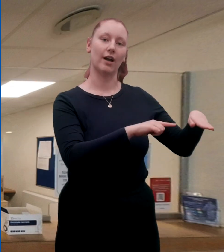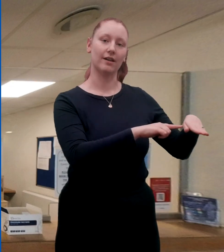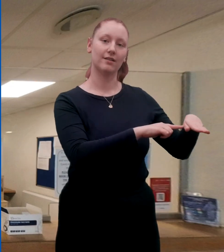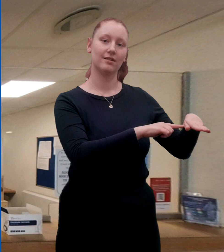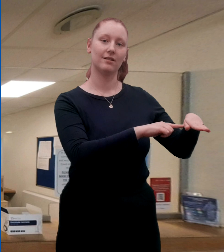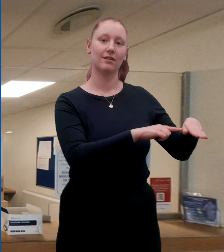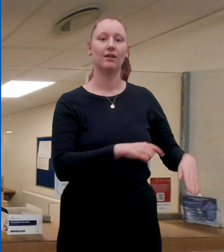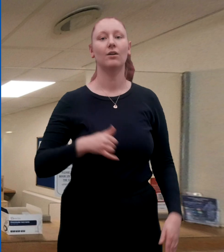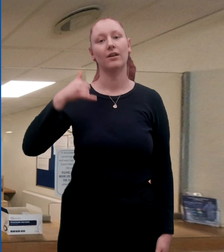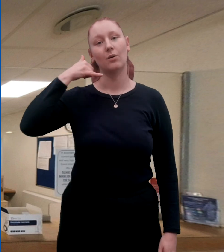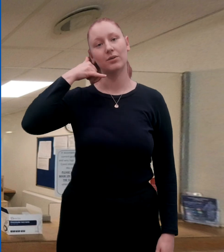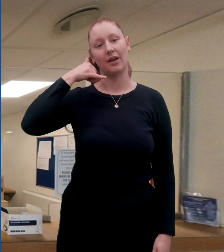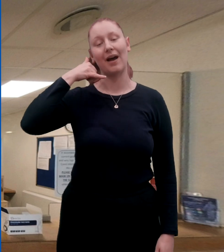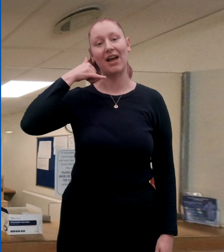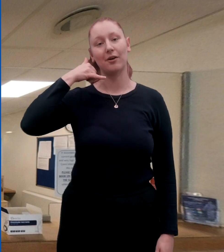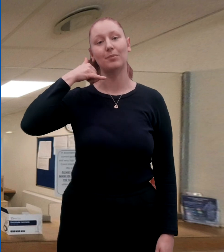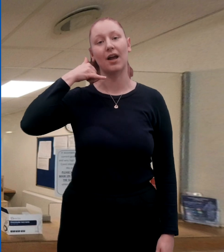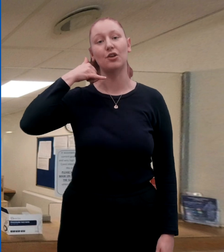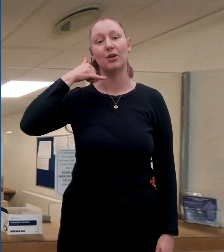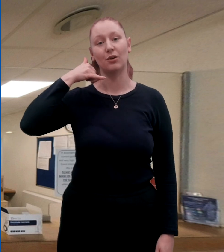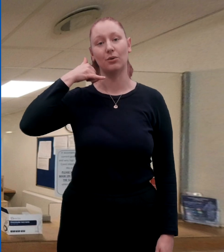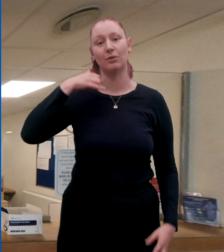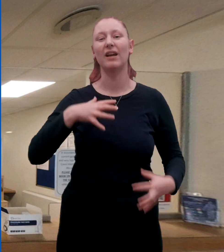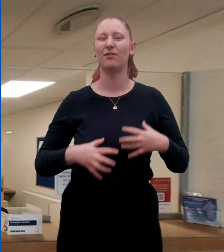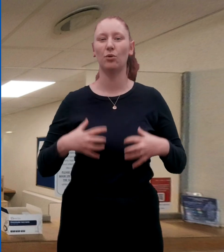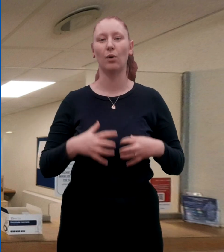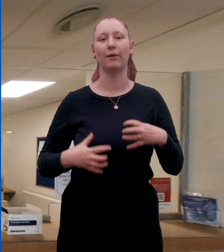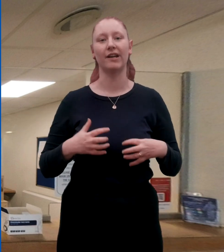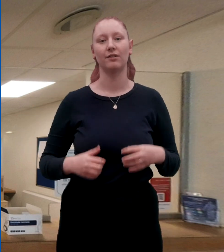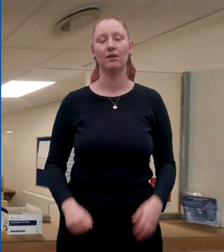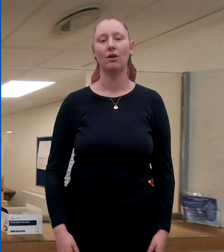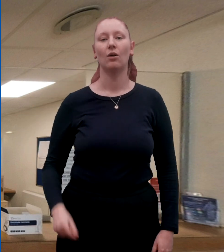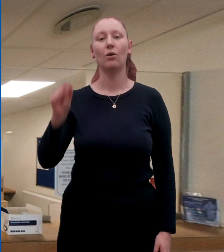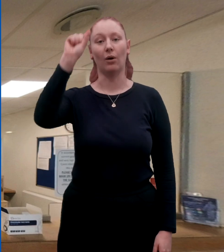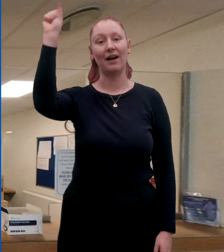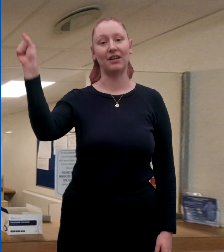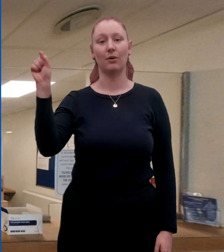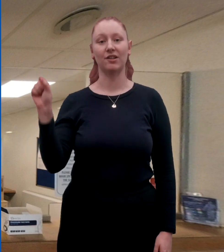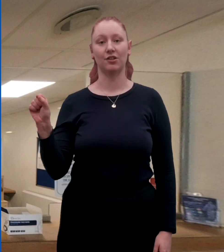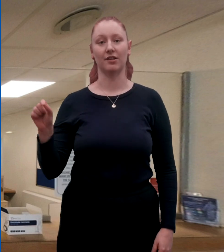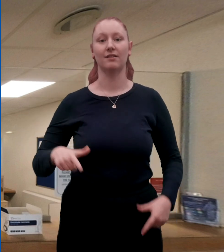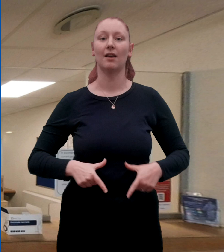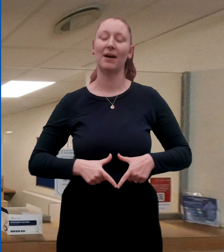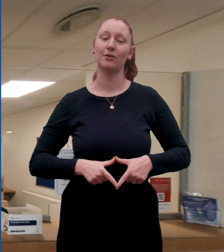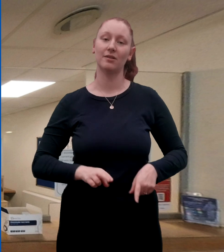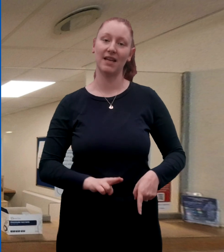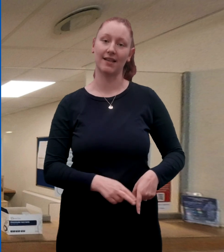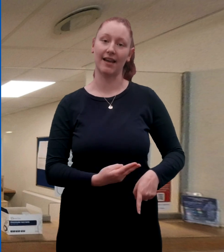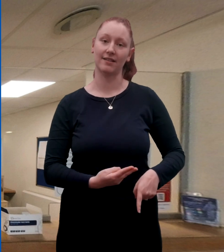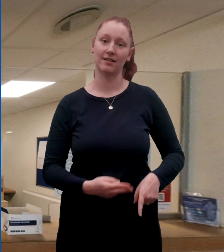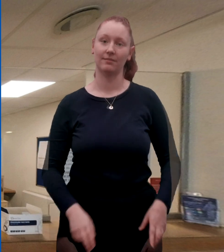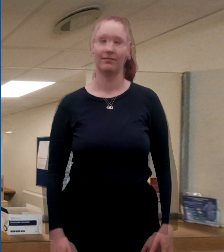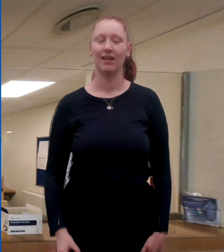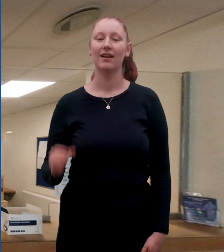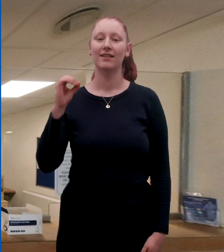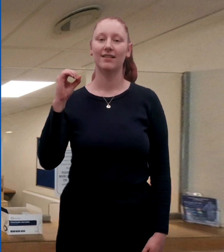Joe's Trust also have a helpline you can call if you're worried or have any questions about your smear